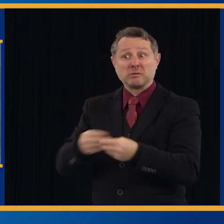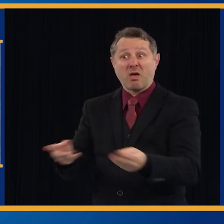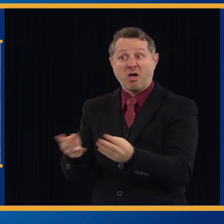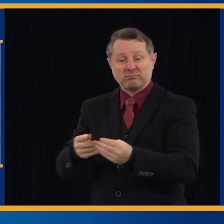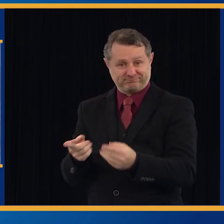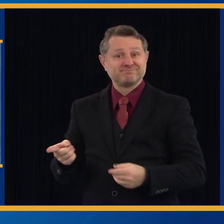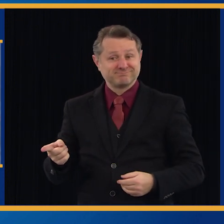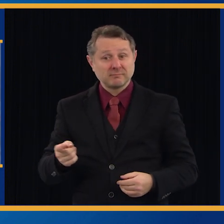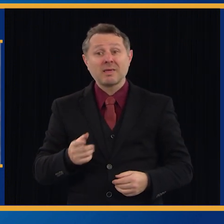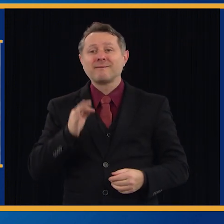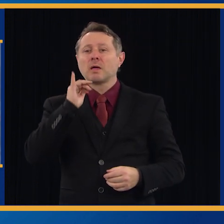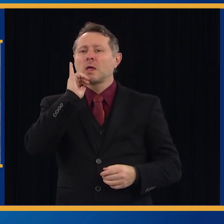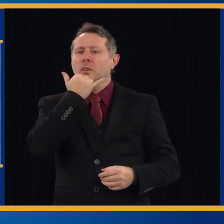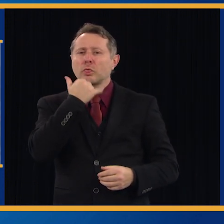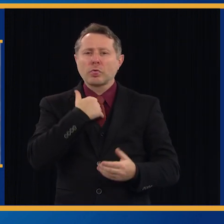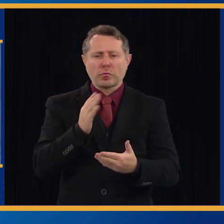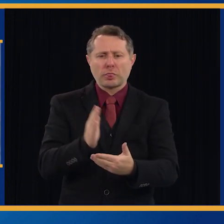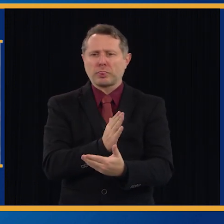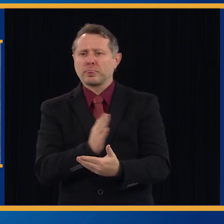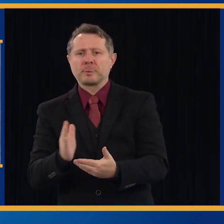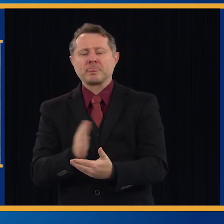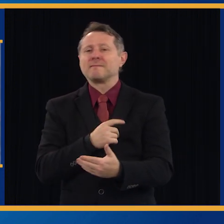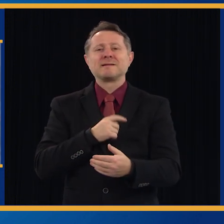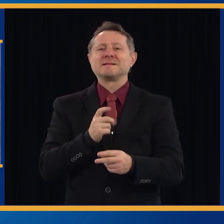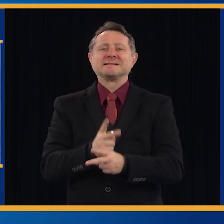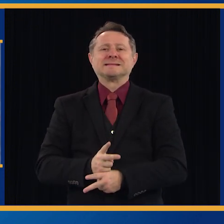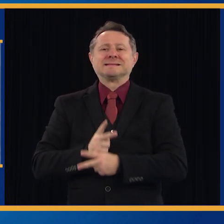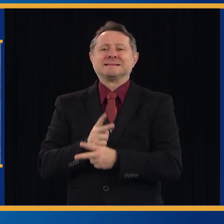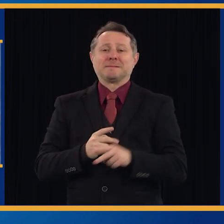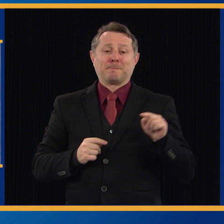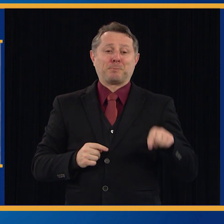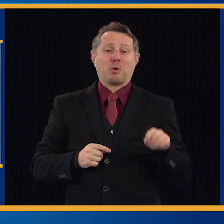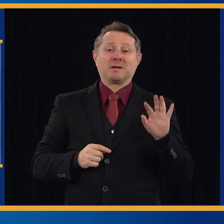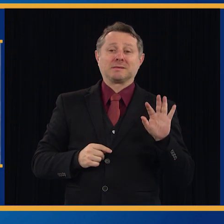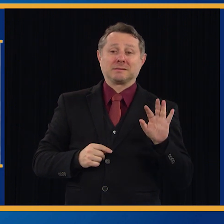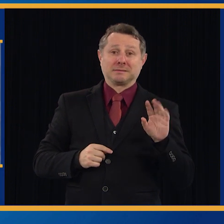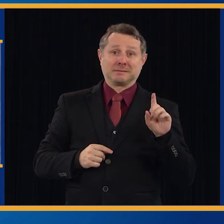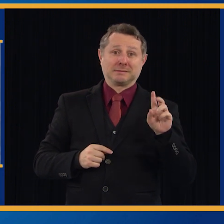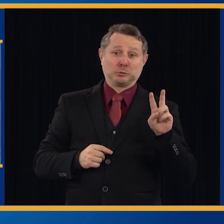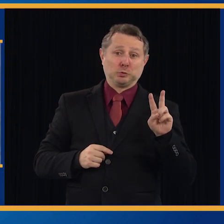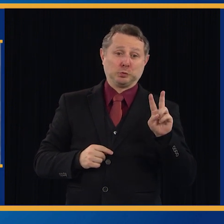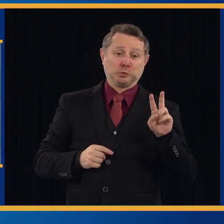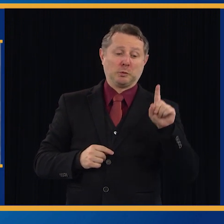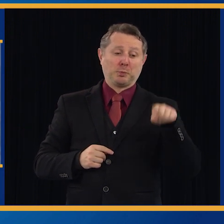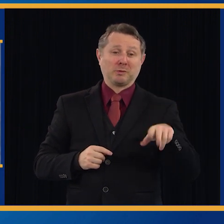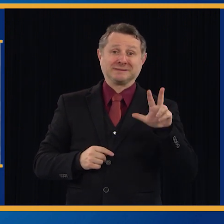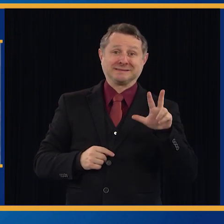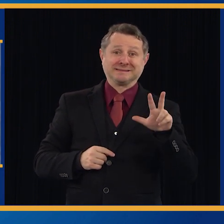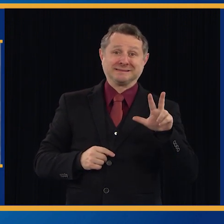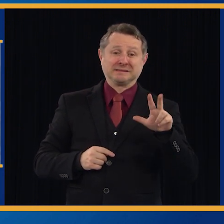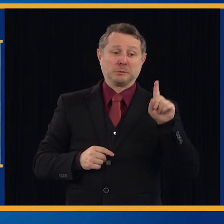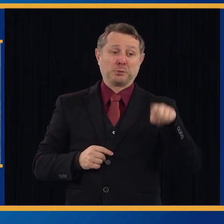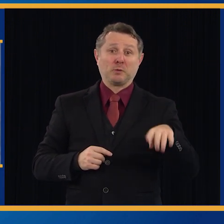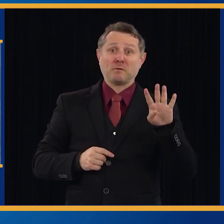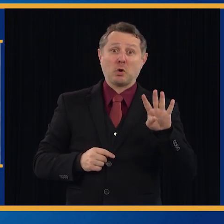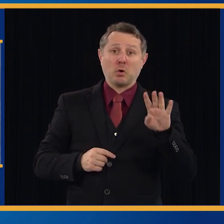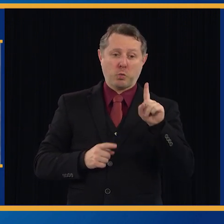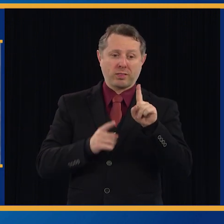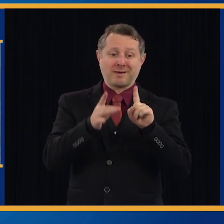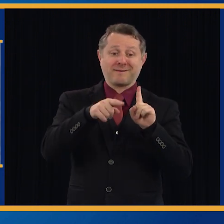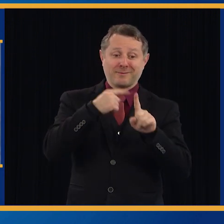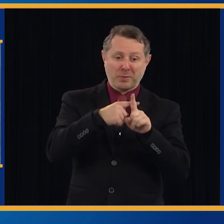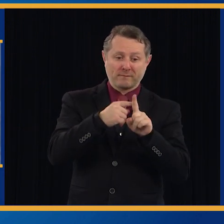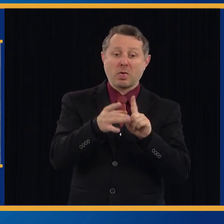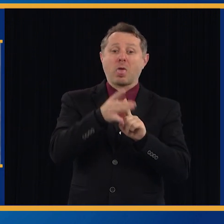error. We were at 1.2, 1.3, 1.4. That's when the virus